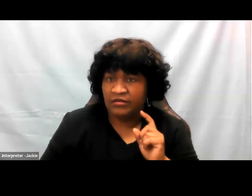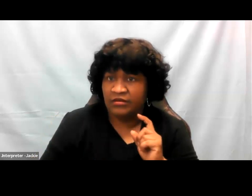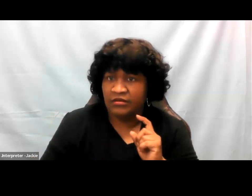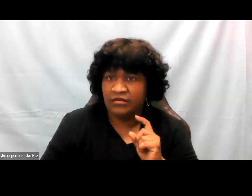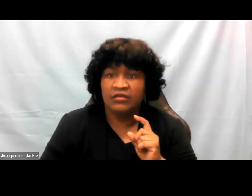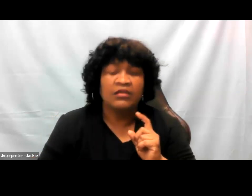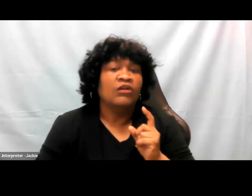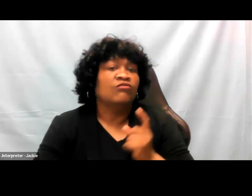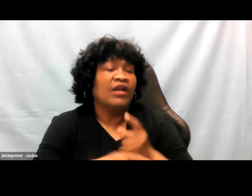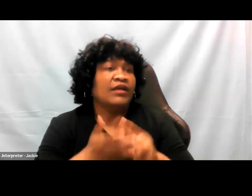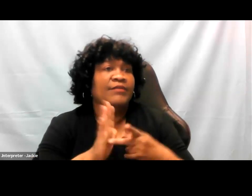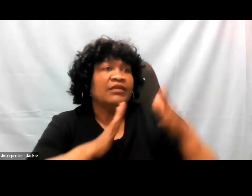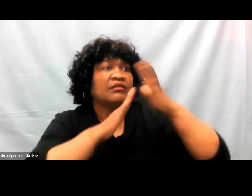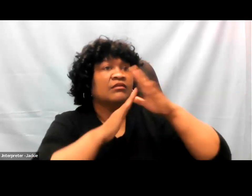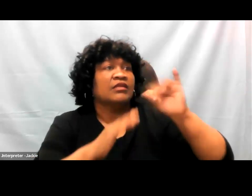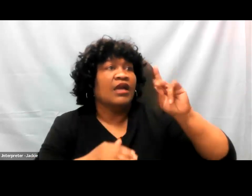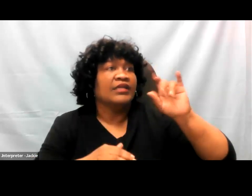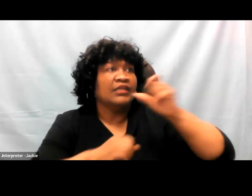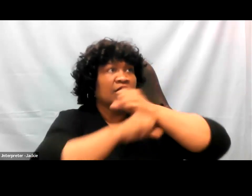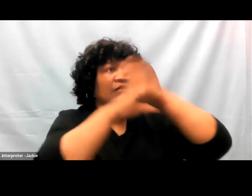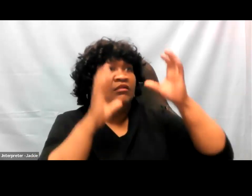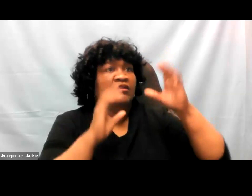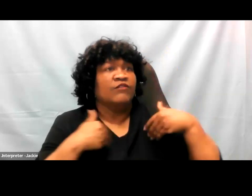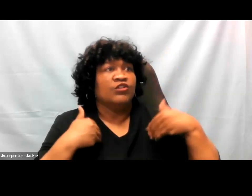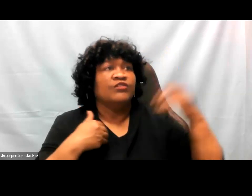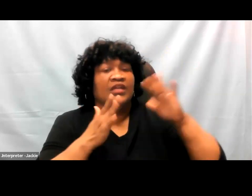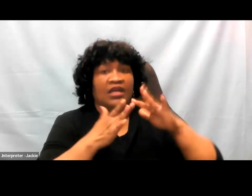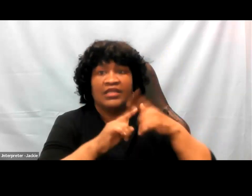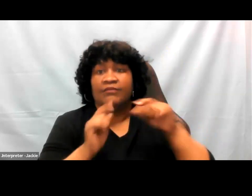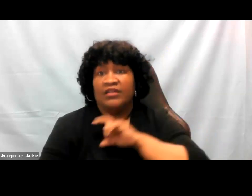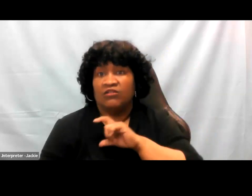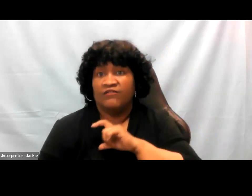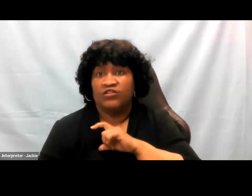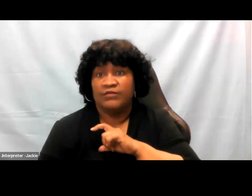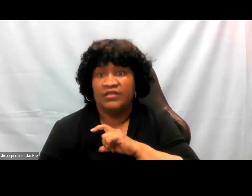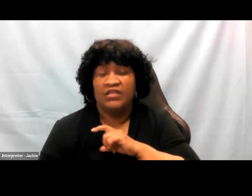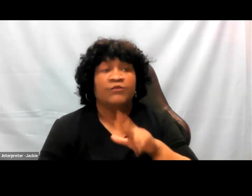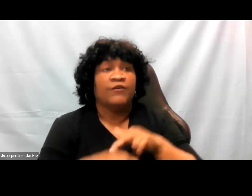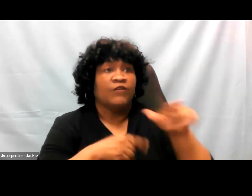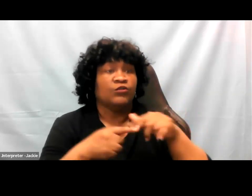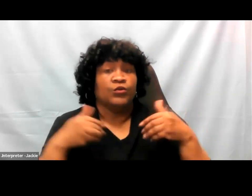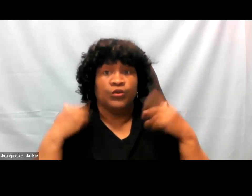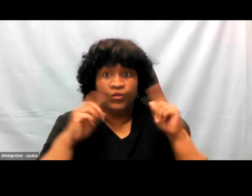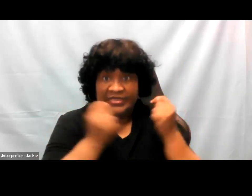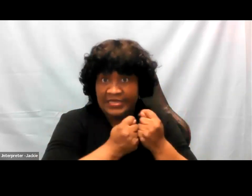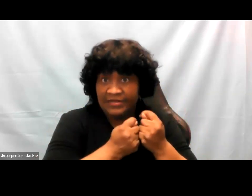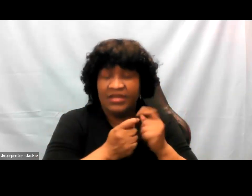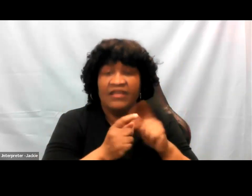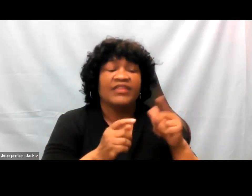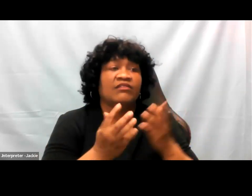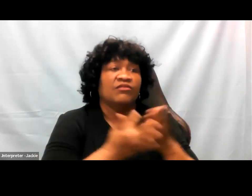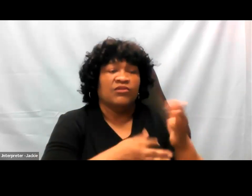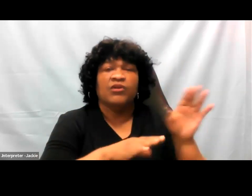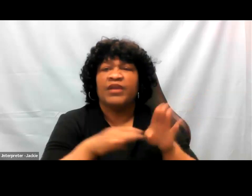Right. I mean, the ideal continuum for youth is if they're contacted by law enforcement, they're referred to youth teams and then connected through behavioral